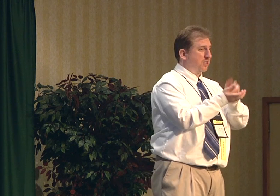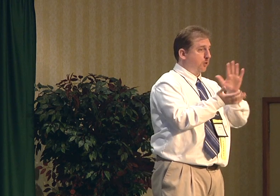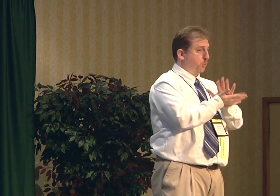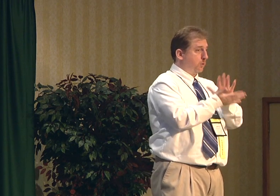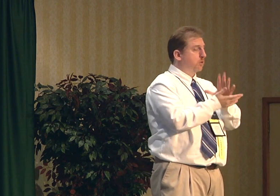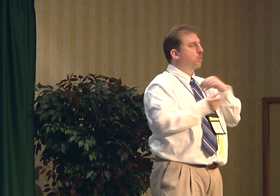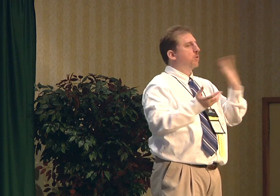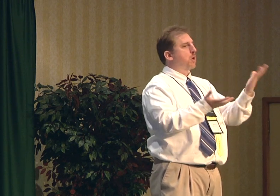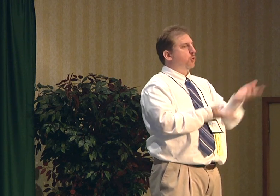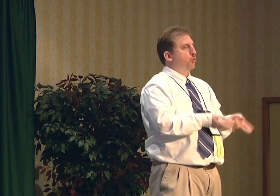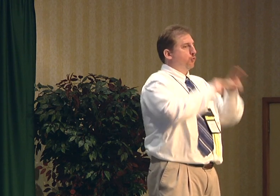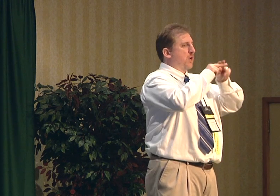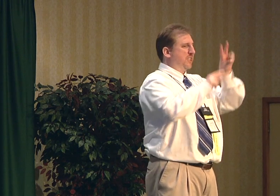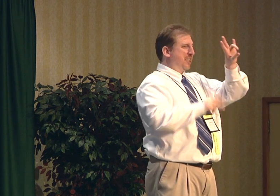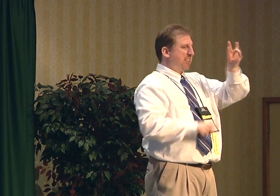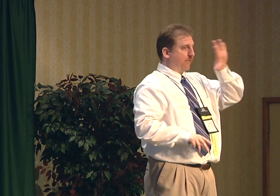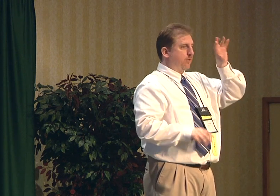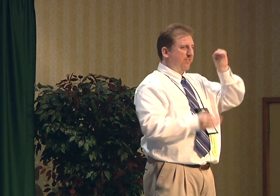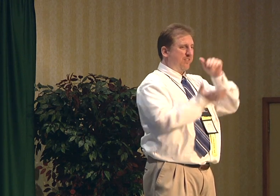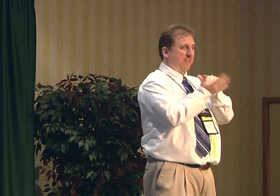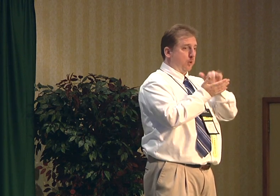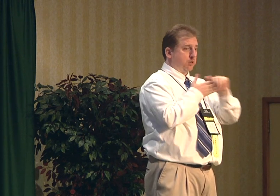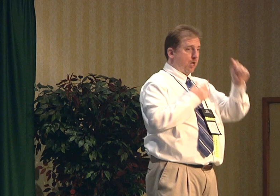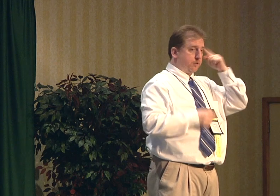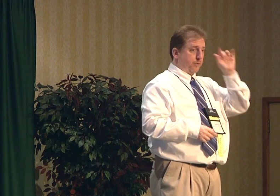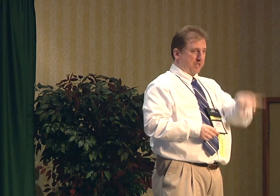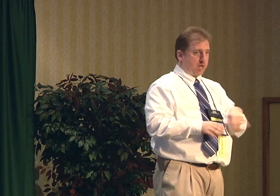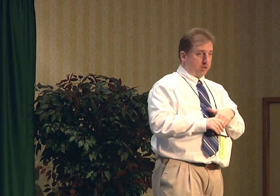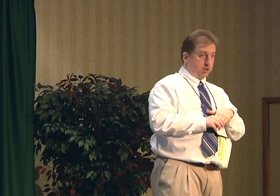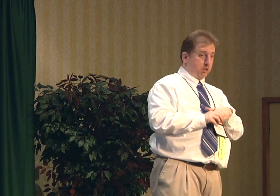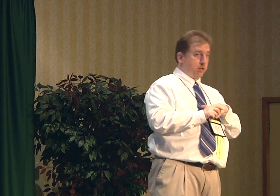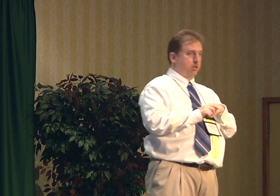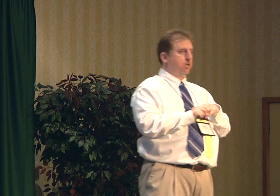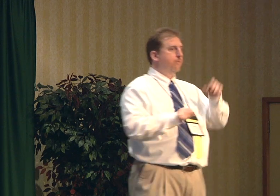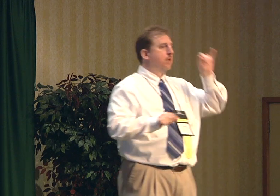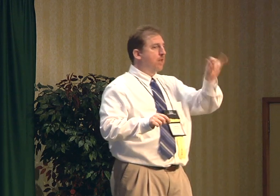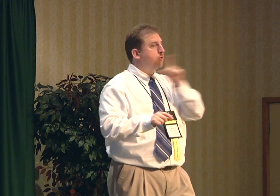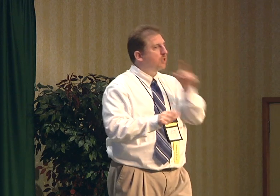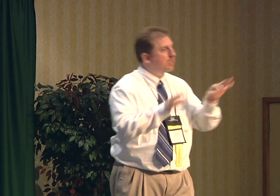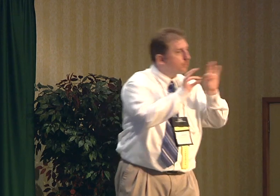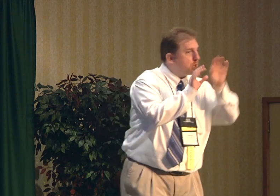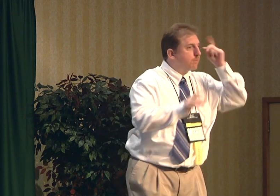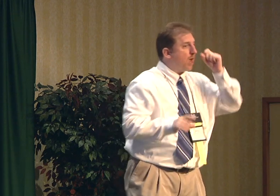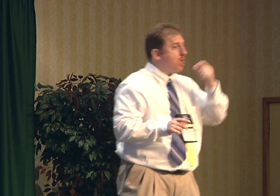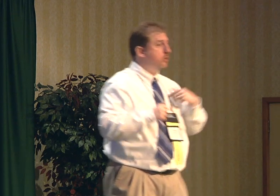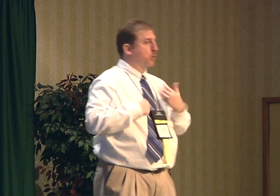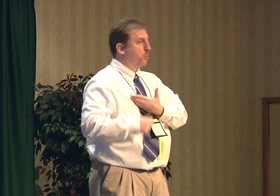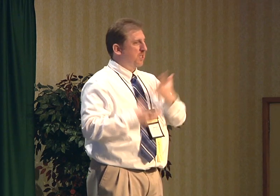or nursing school. We want to raise $750,000 for that. And that's really